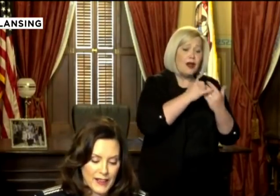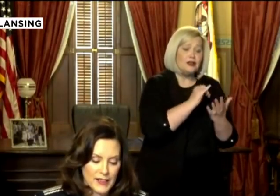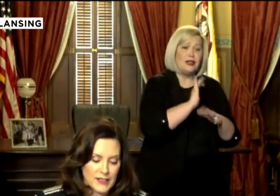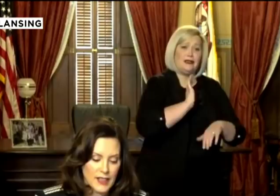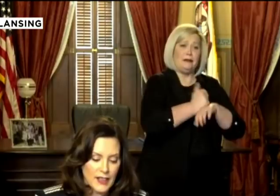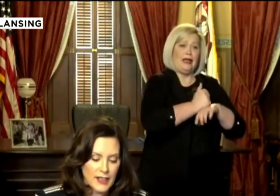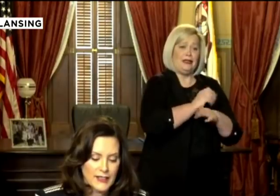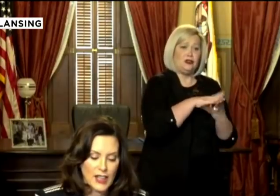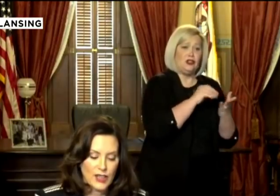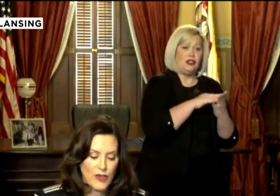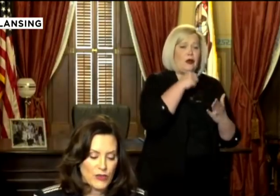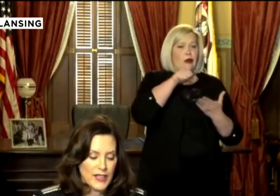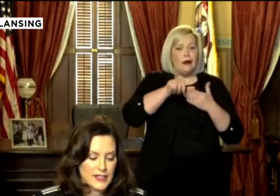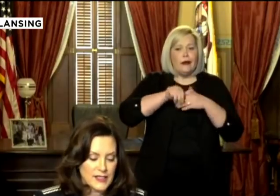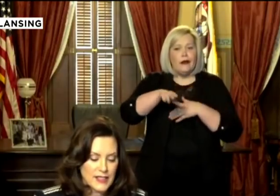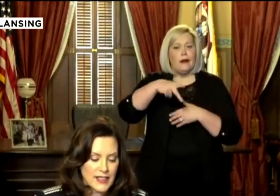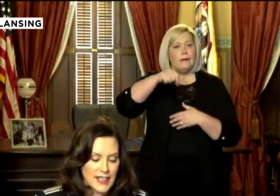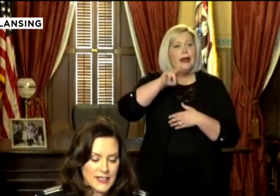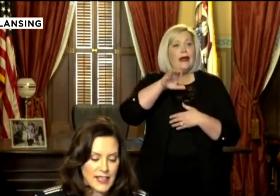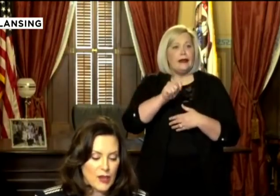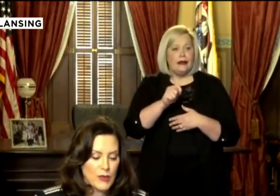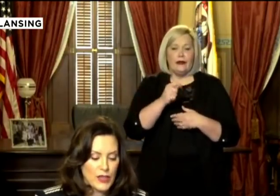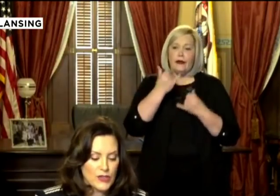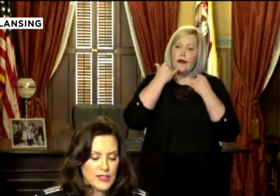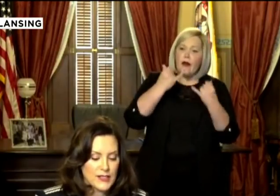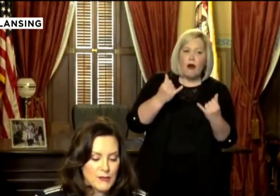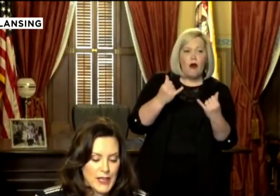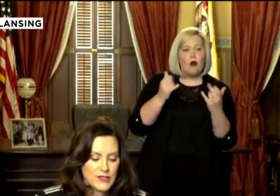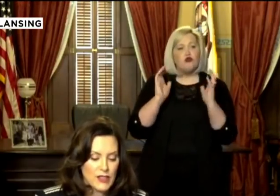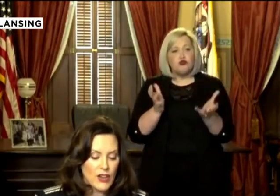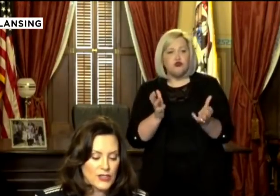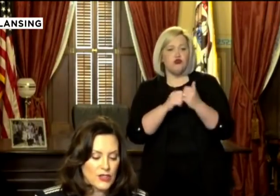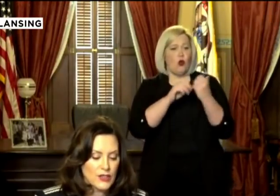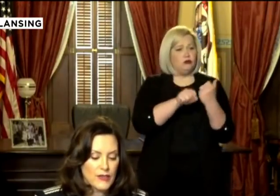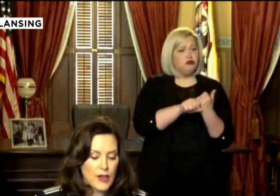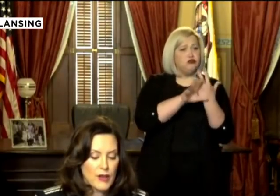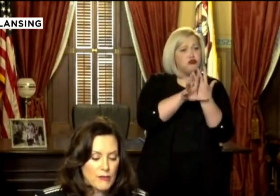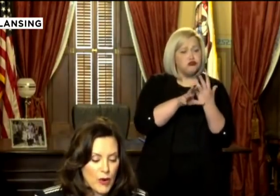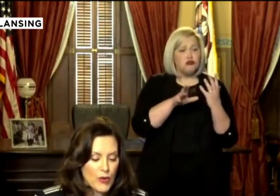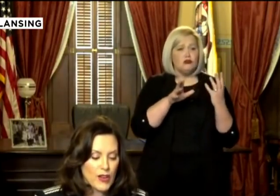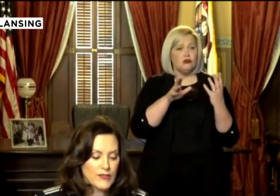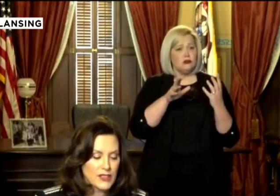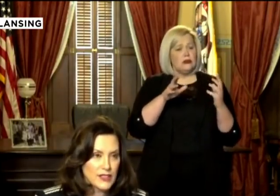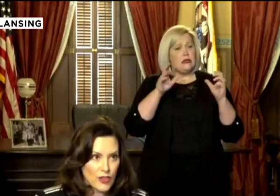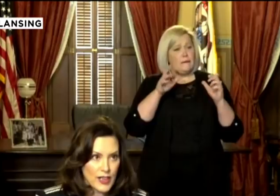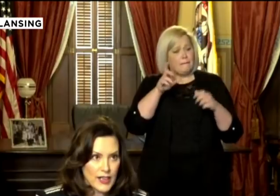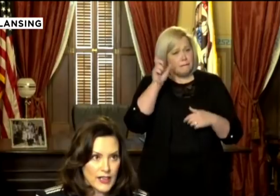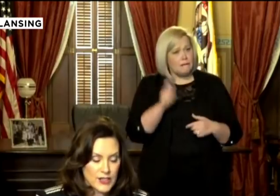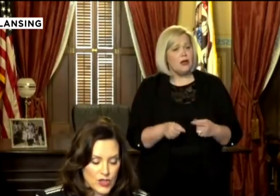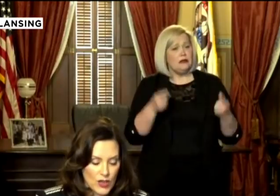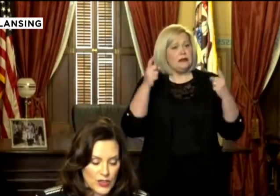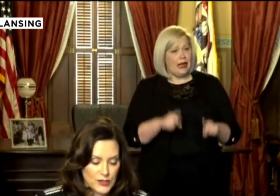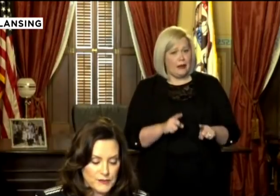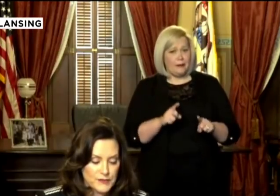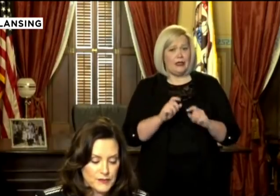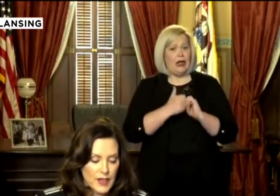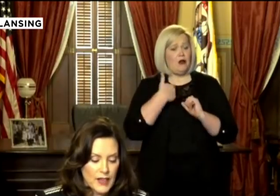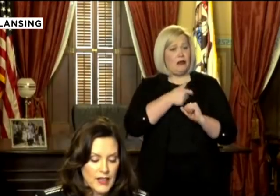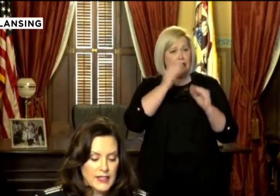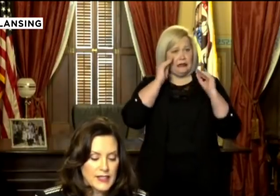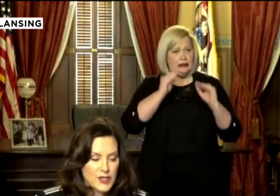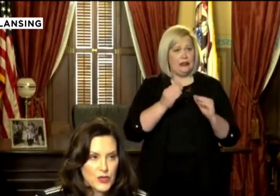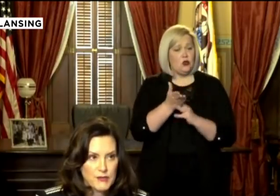paper packets, telephone lessons, and things that can be used as means of alternative mode of delivering